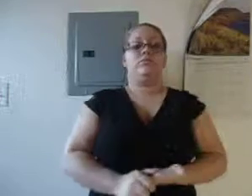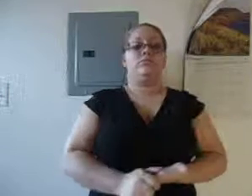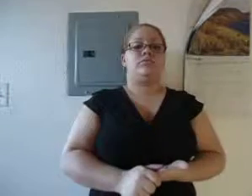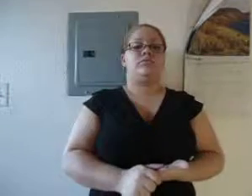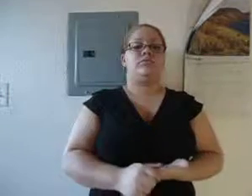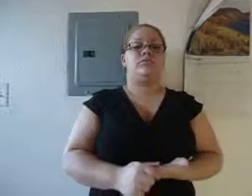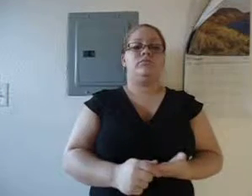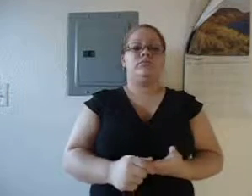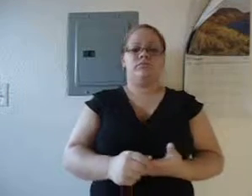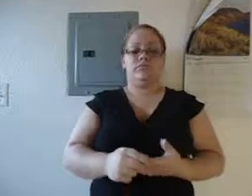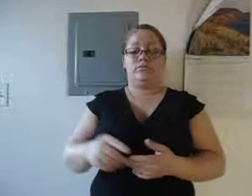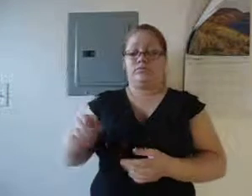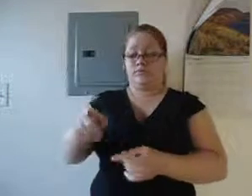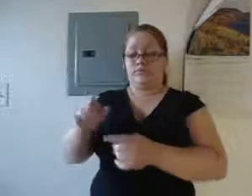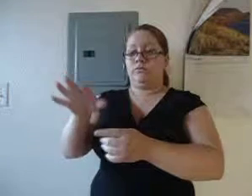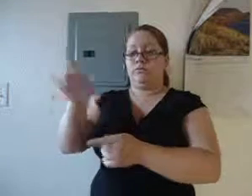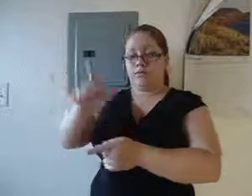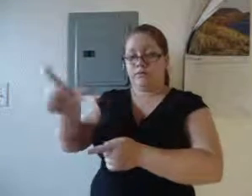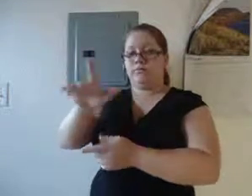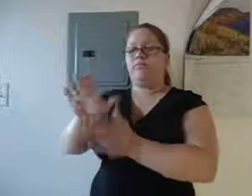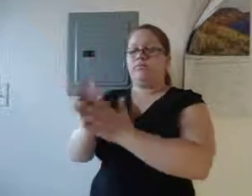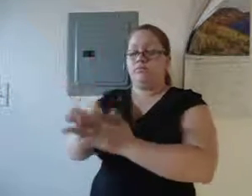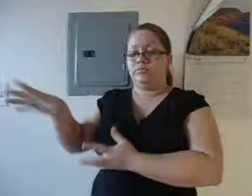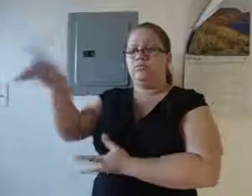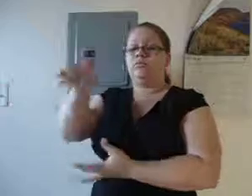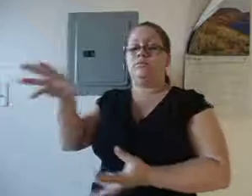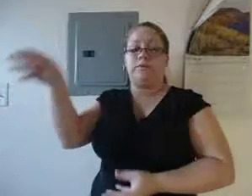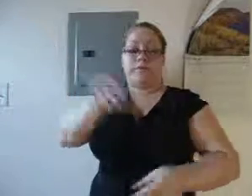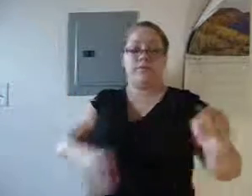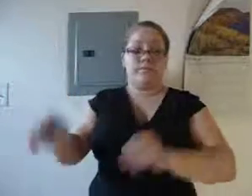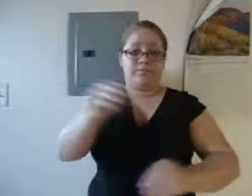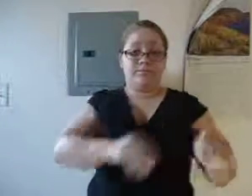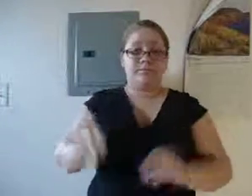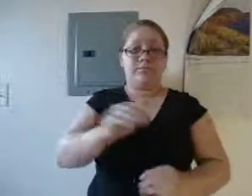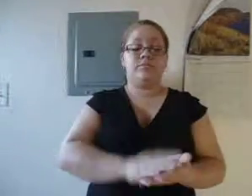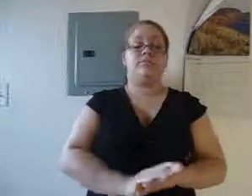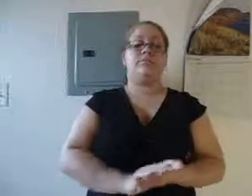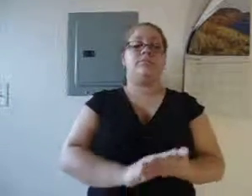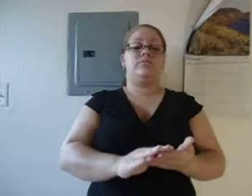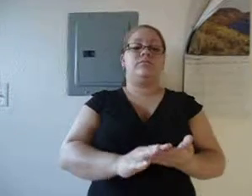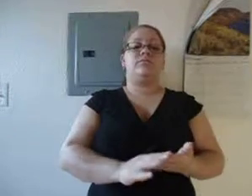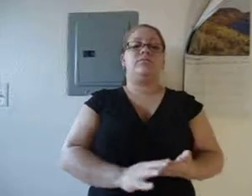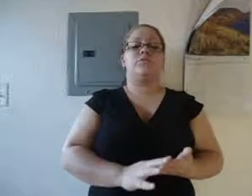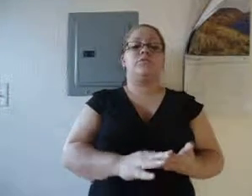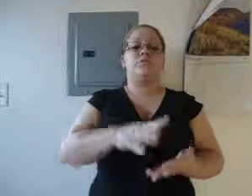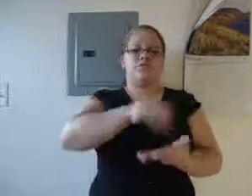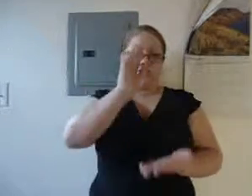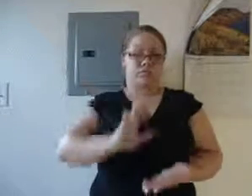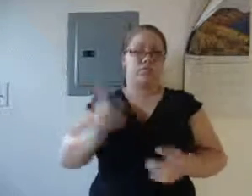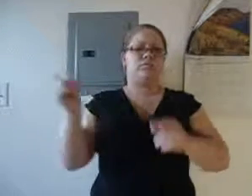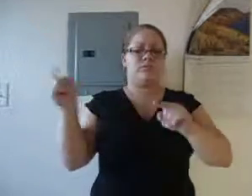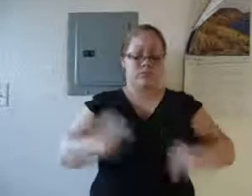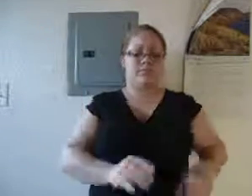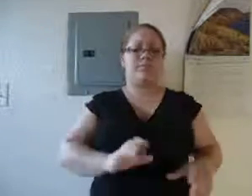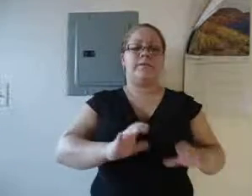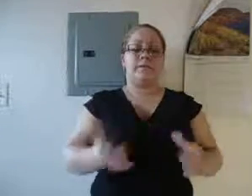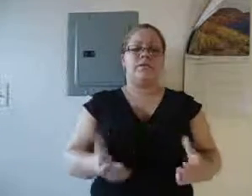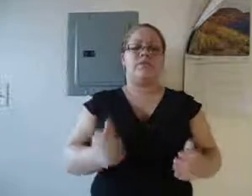their sources. So students usually come to class with an article that they've researched on the topic, and then I have all